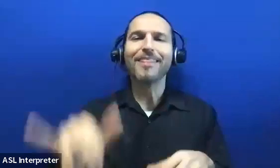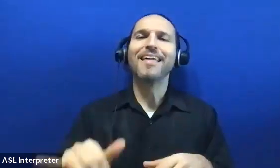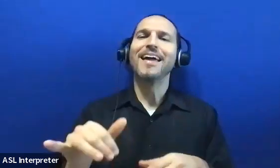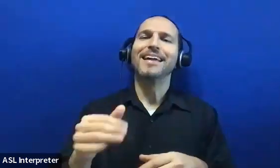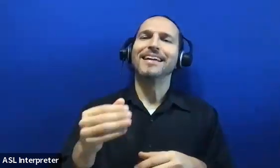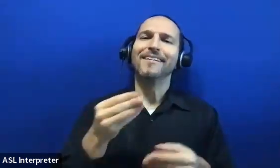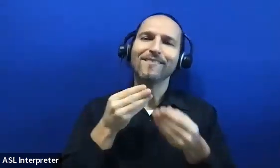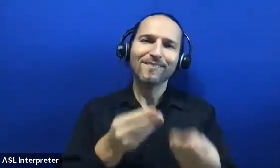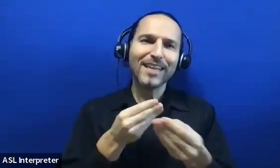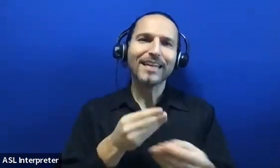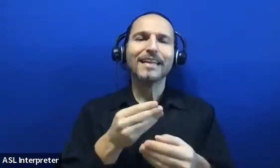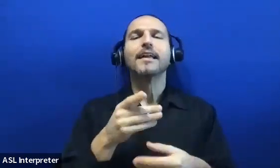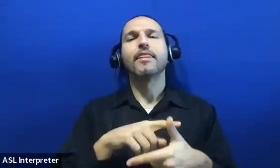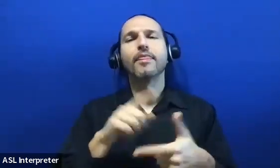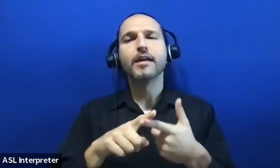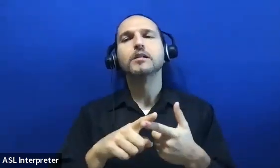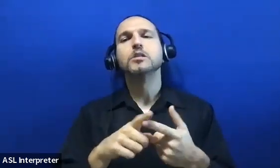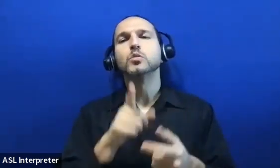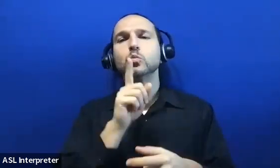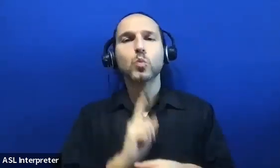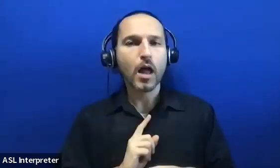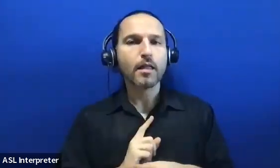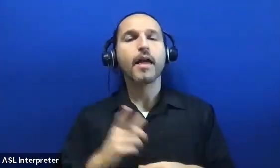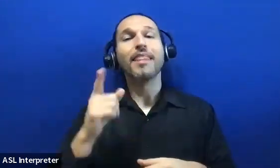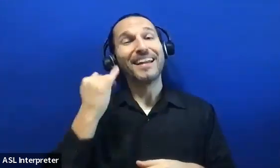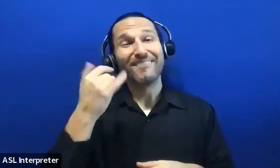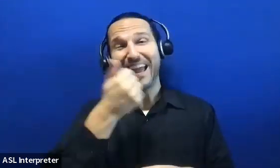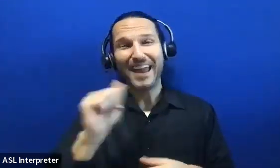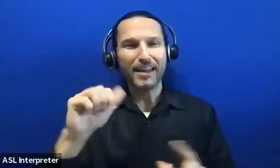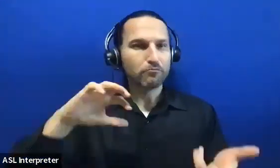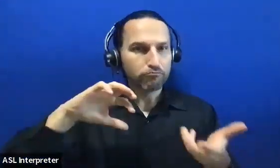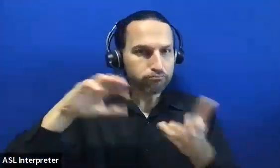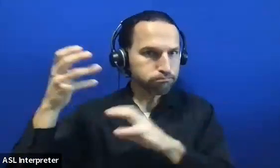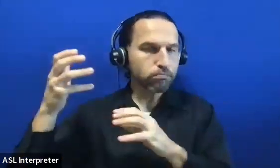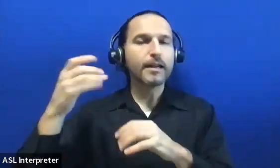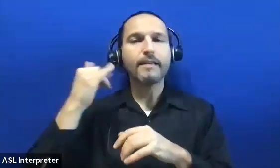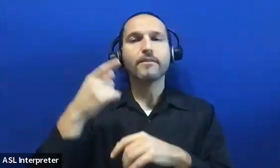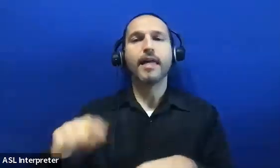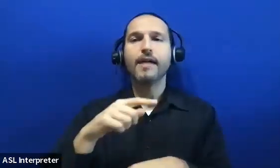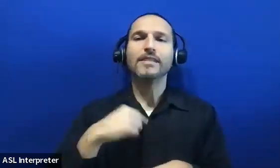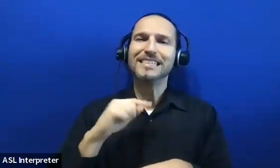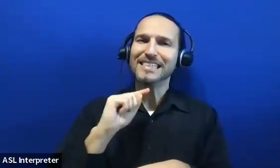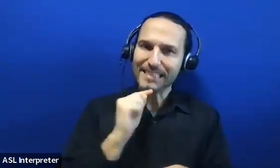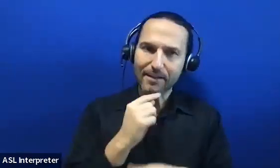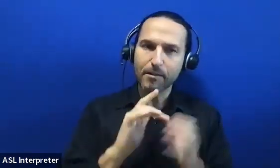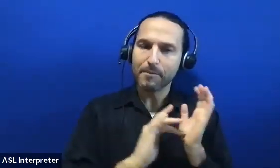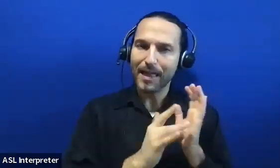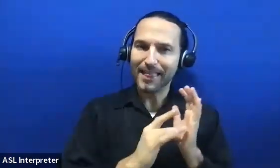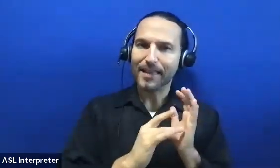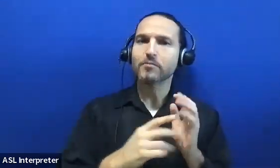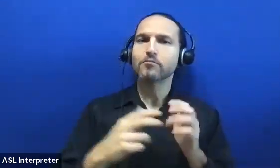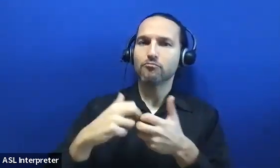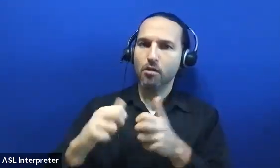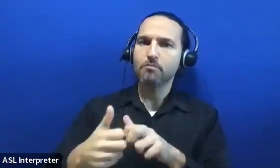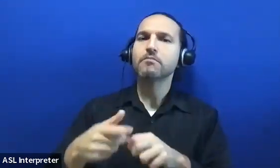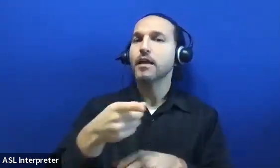and swallowing is, and then what can sometimes go wrong, especially for children with complex medical needs. So here we have a picture of a child with